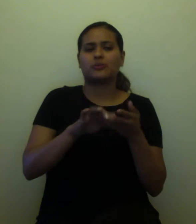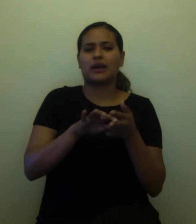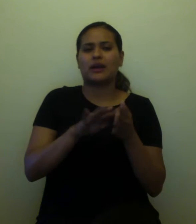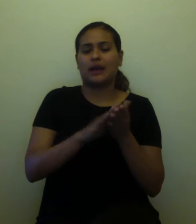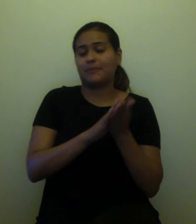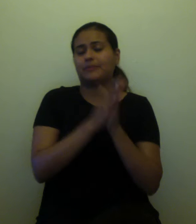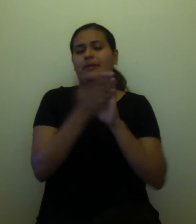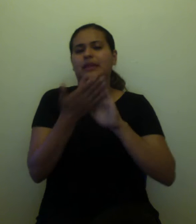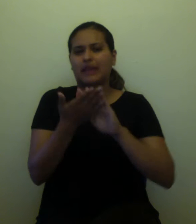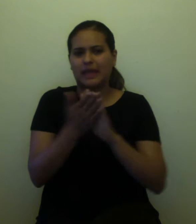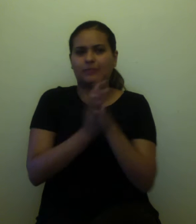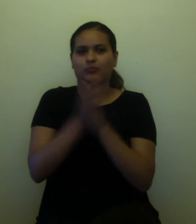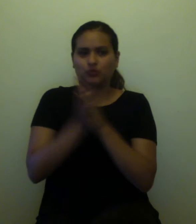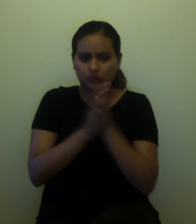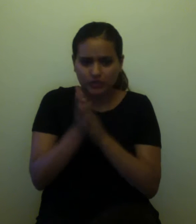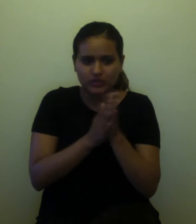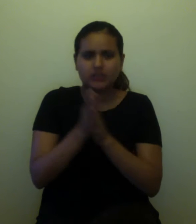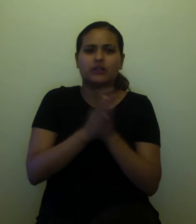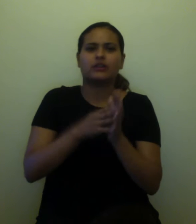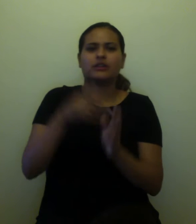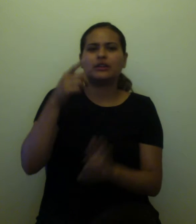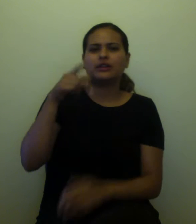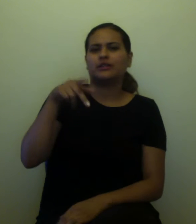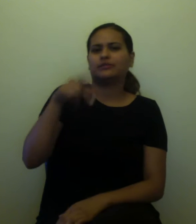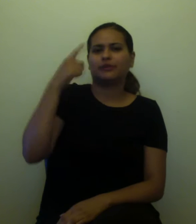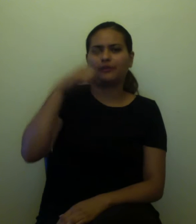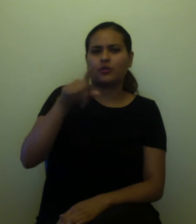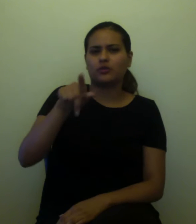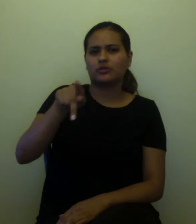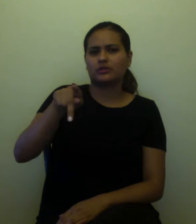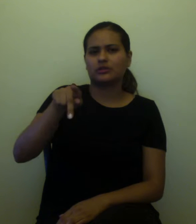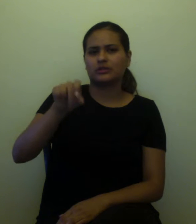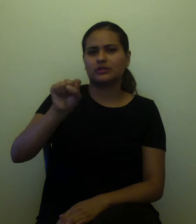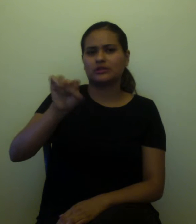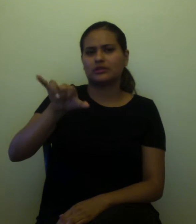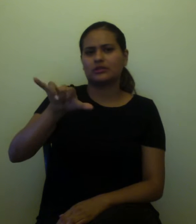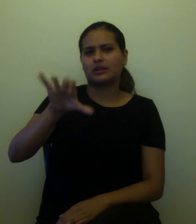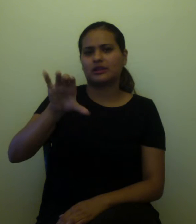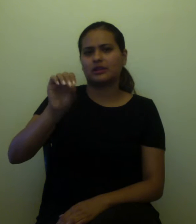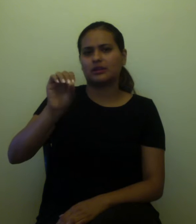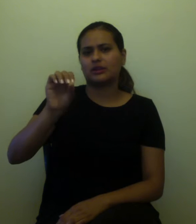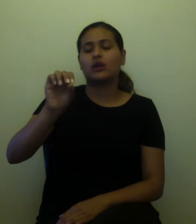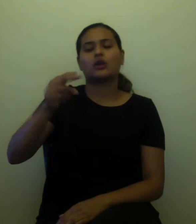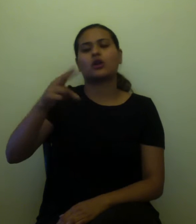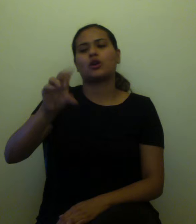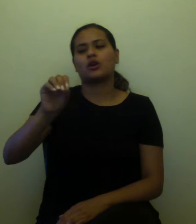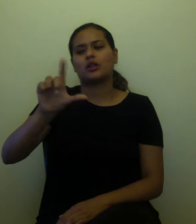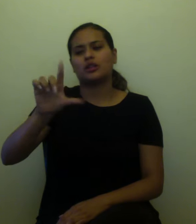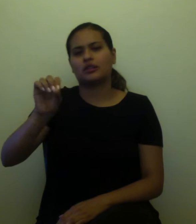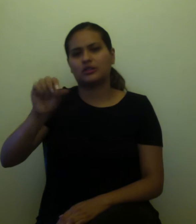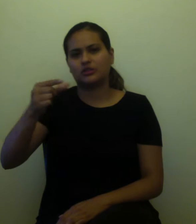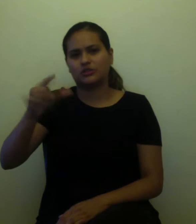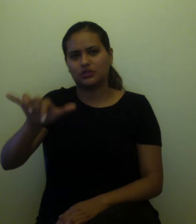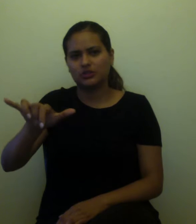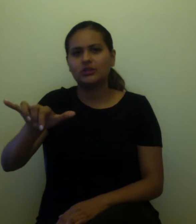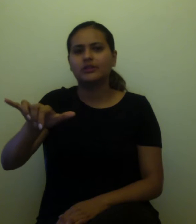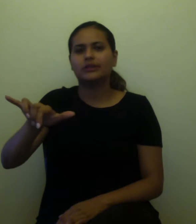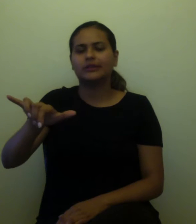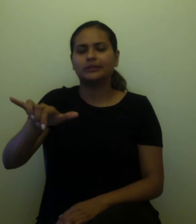been involved in psychology in many different ways for the rest of my life up until this point. In 1981, I